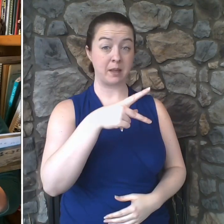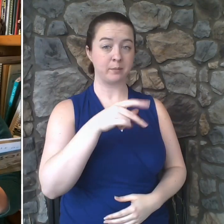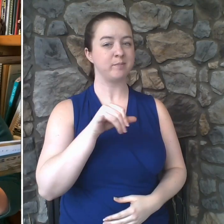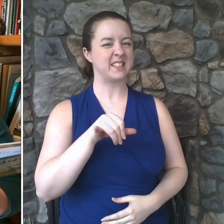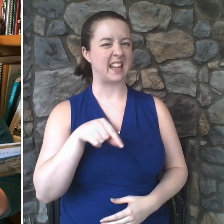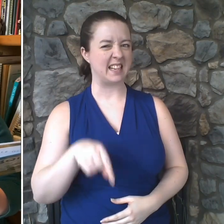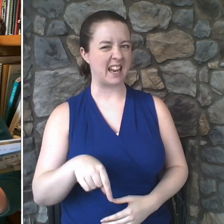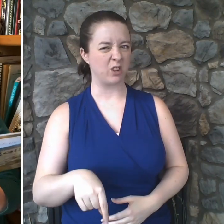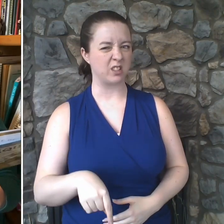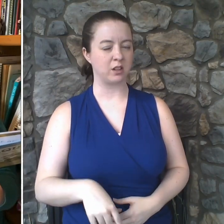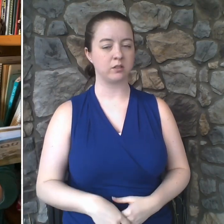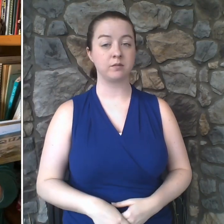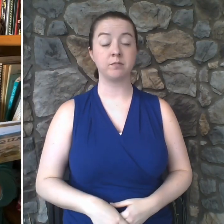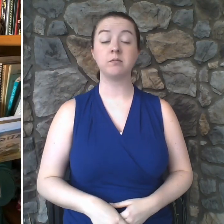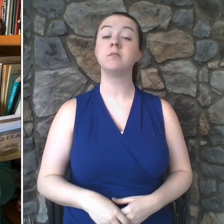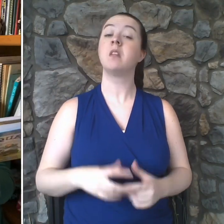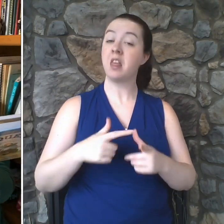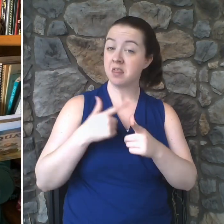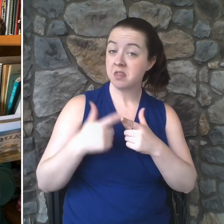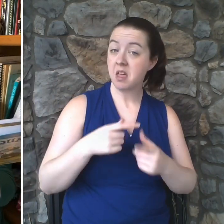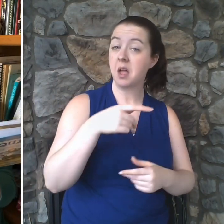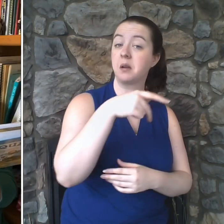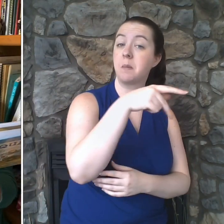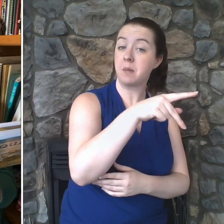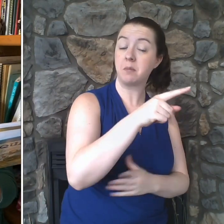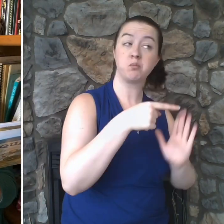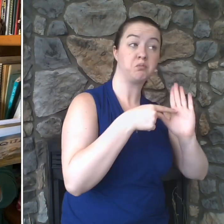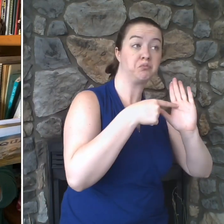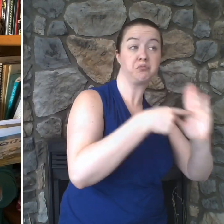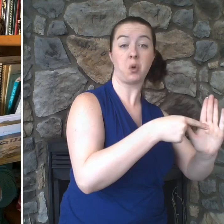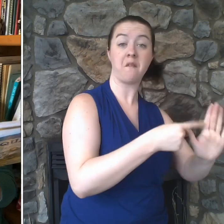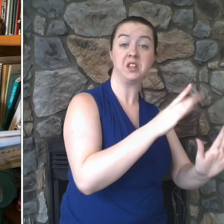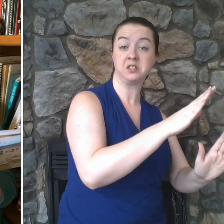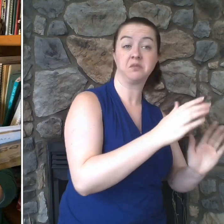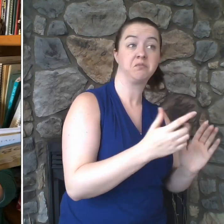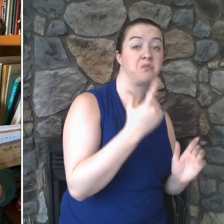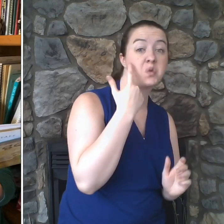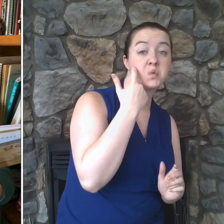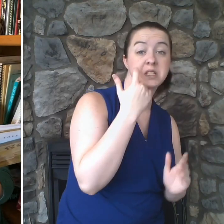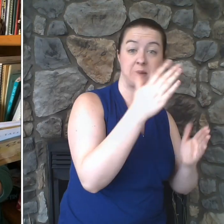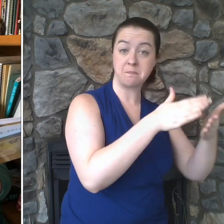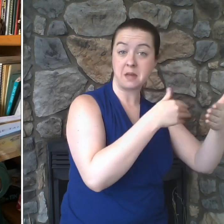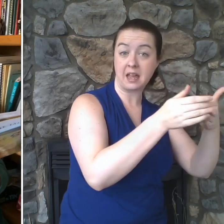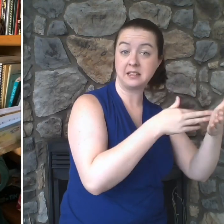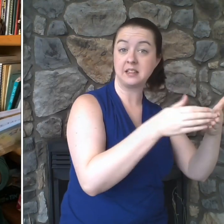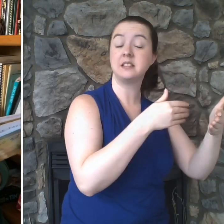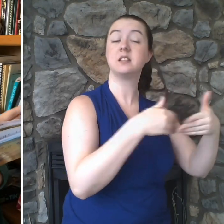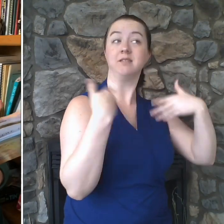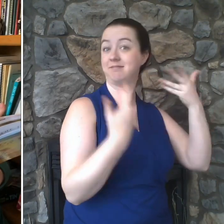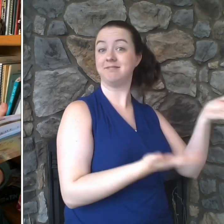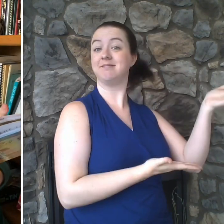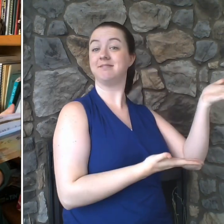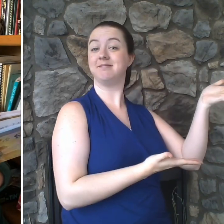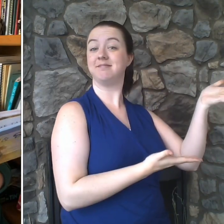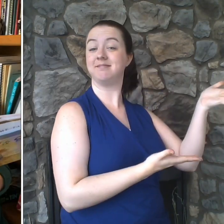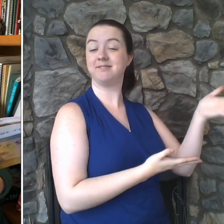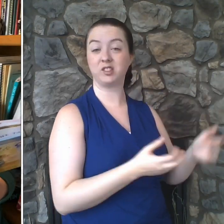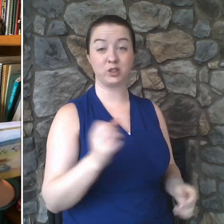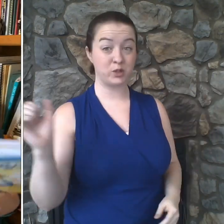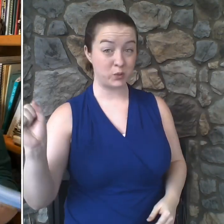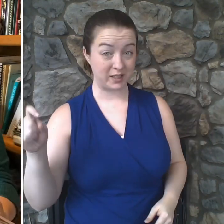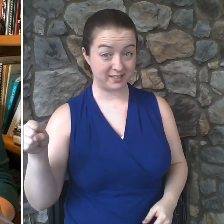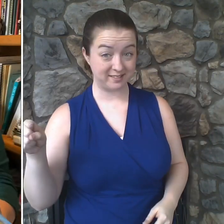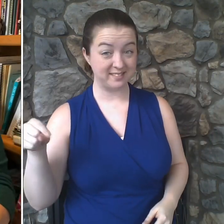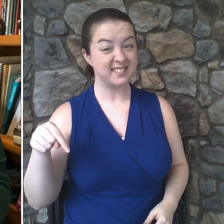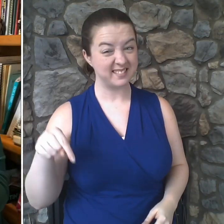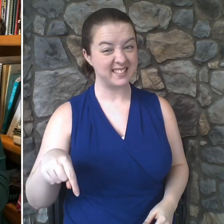stayed downstairs. Then Pip would show off his latest paintings in his studio. Ta-da!